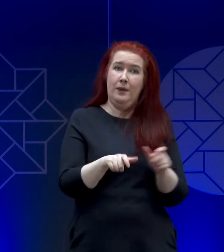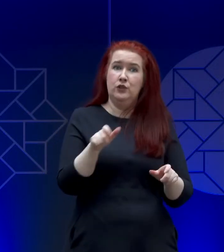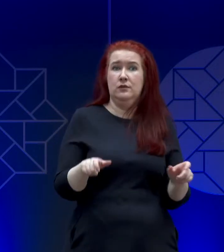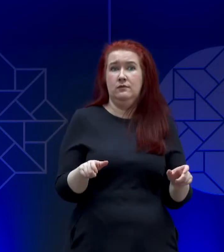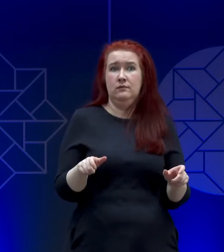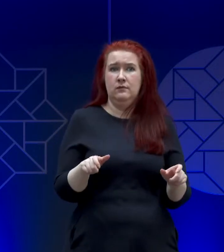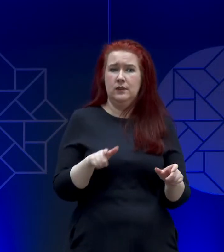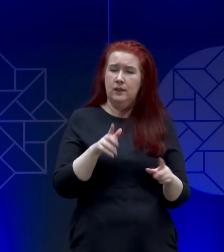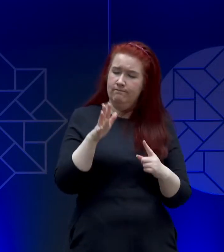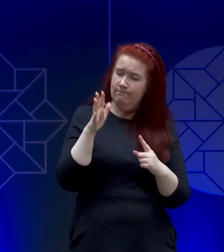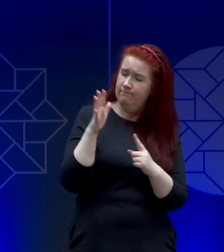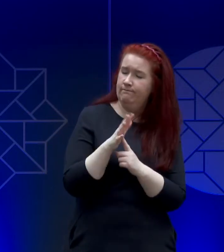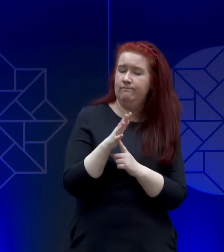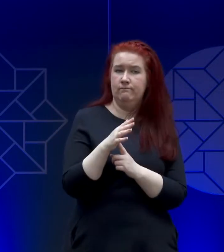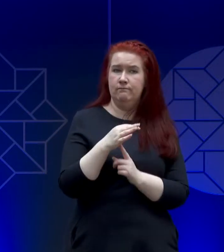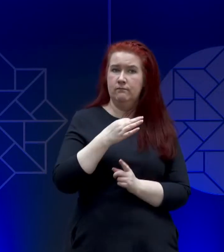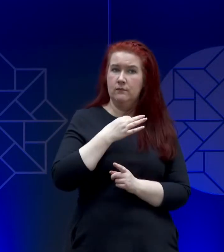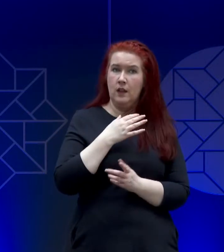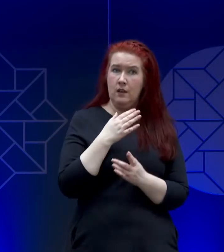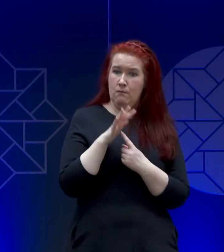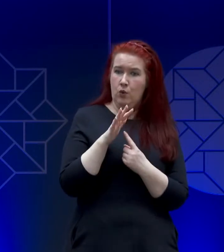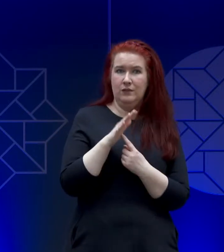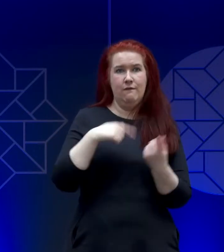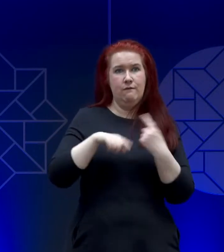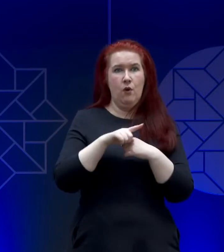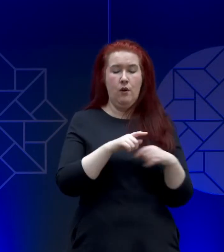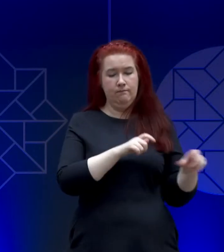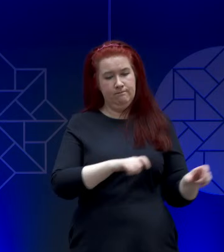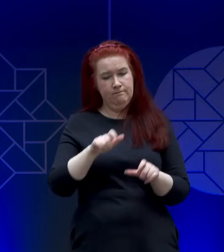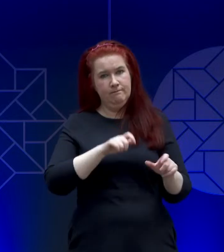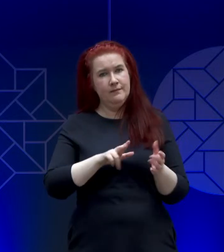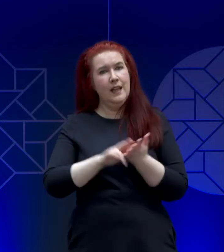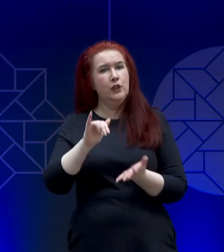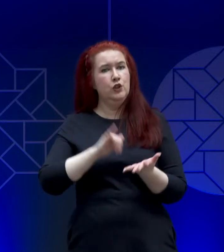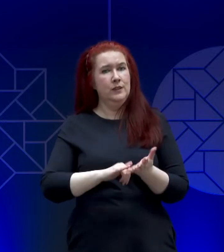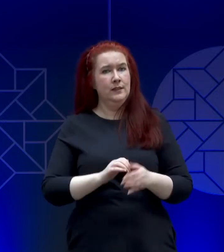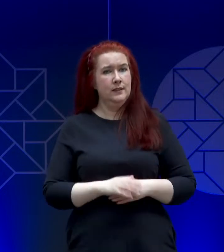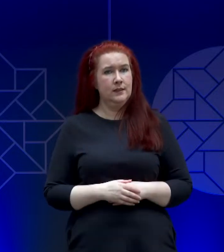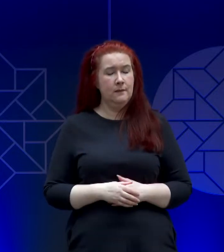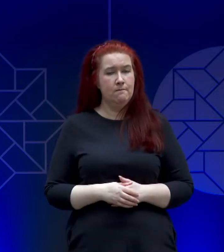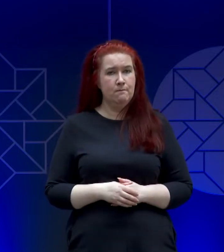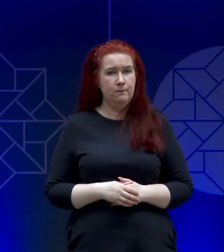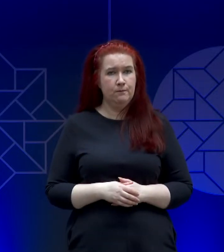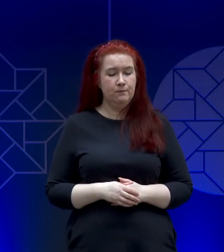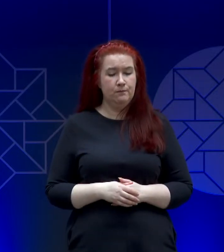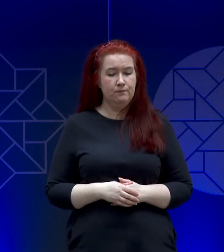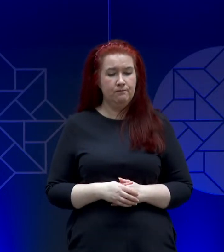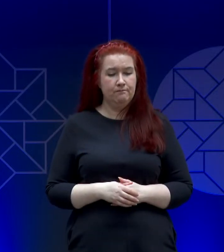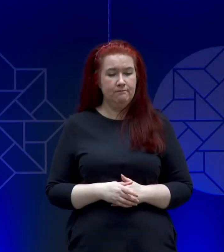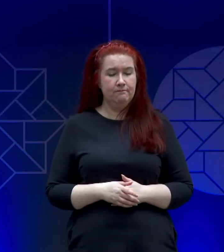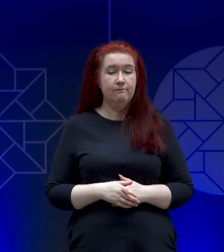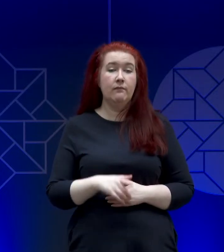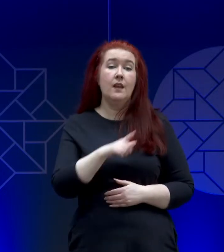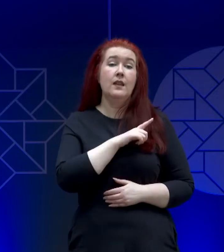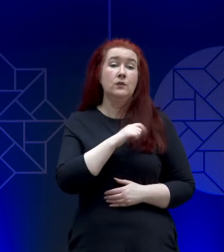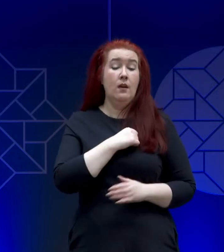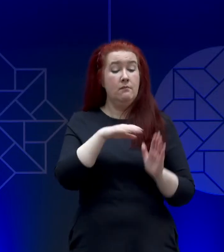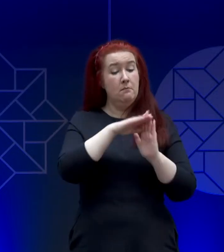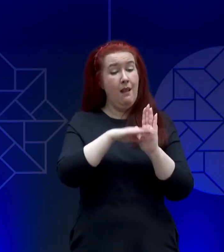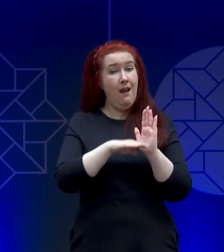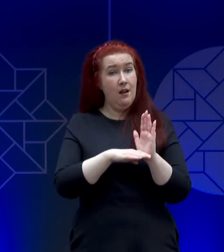of vital importance for the future sustainability of our National Health Service. That's why our plan also